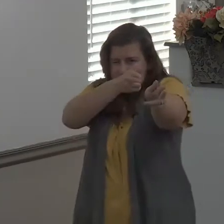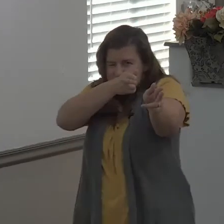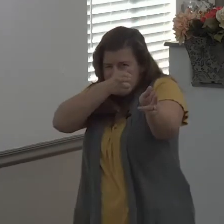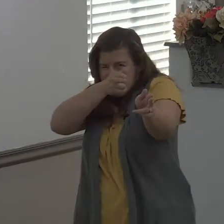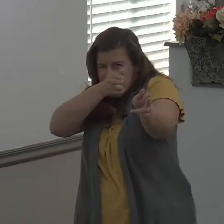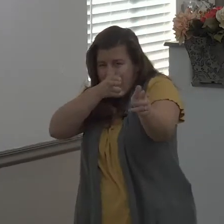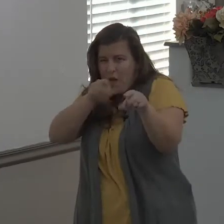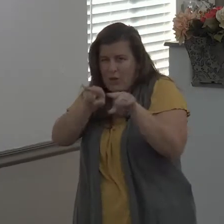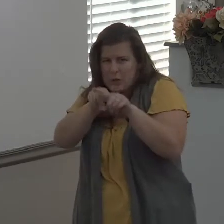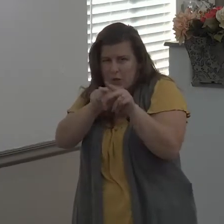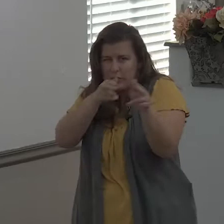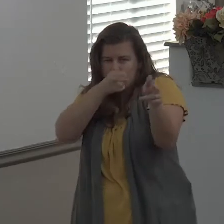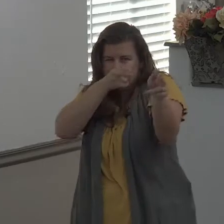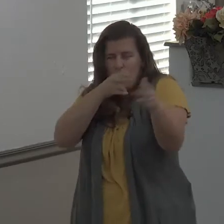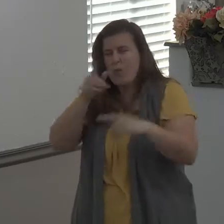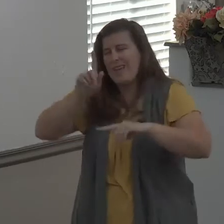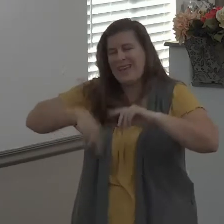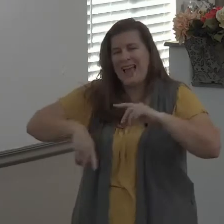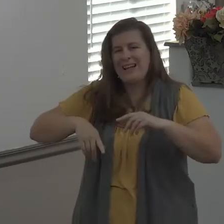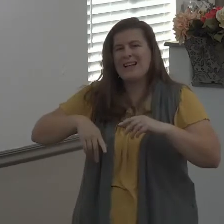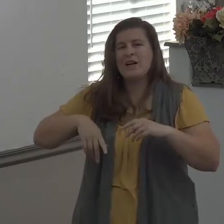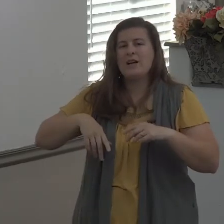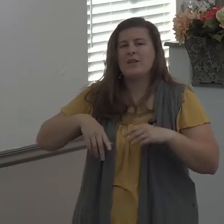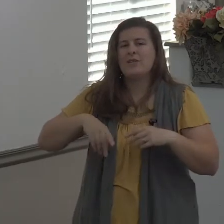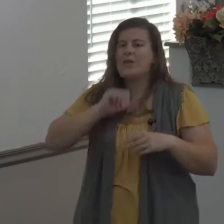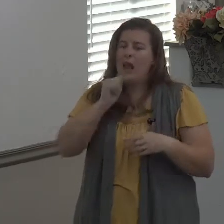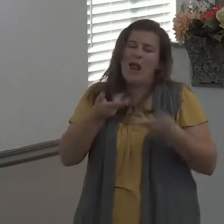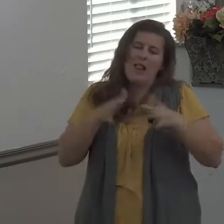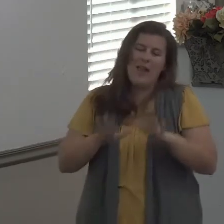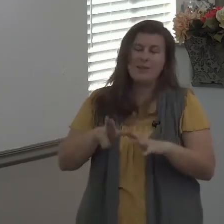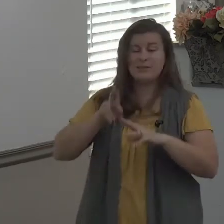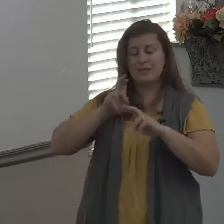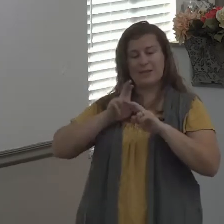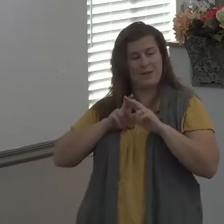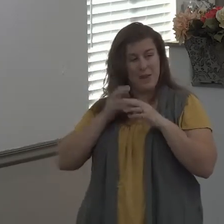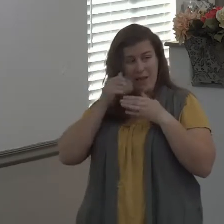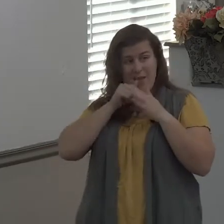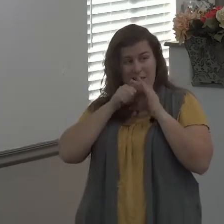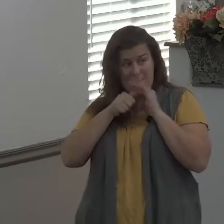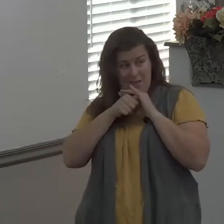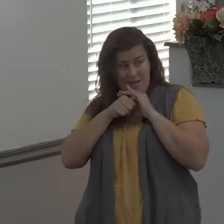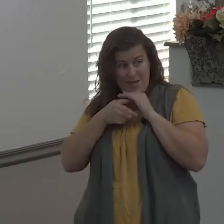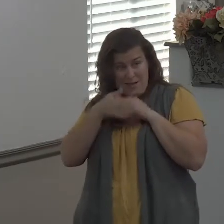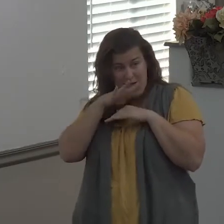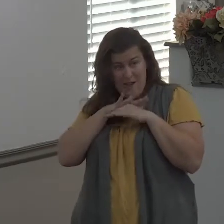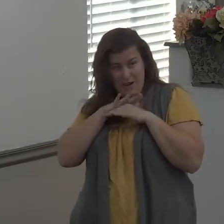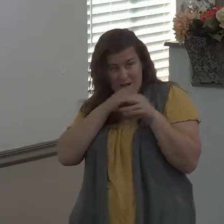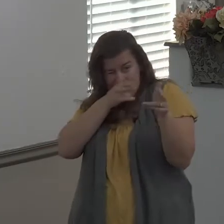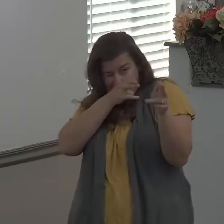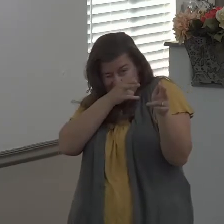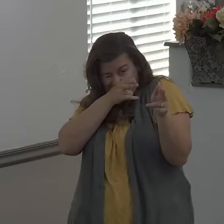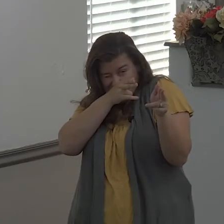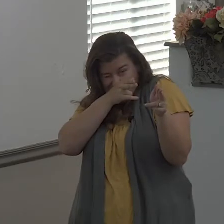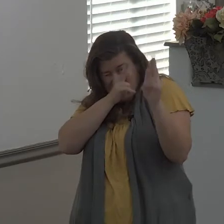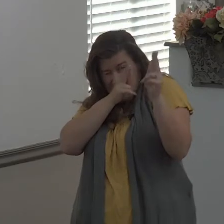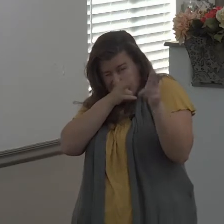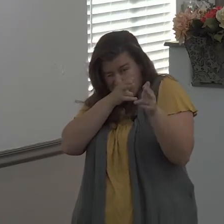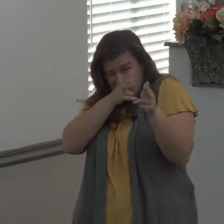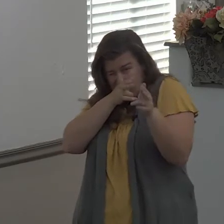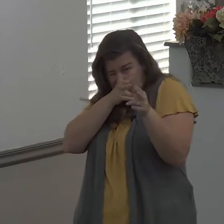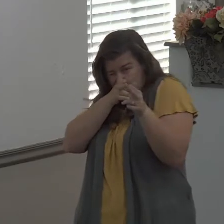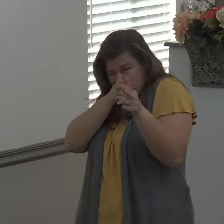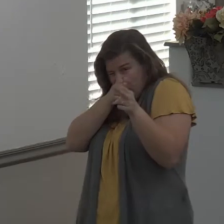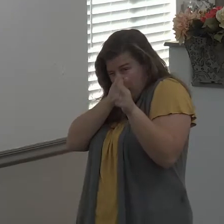You know, there's no snipers either. You and I don't get to sit back in a tree. We don't get to sit back on a cliff. We don't get to sit